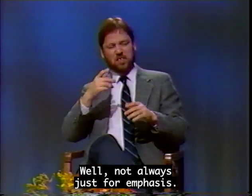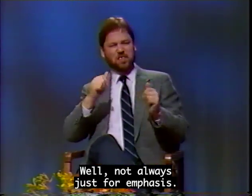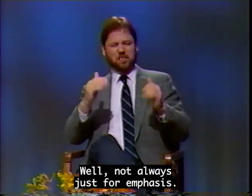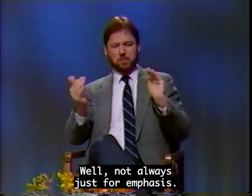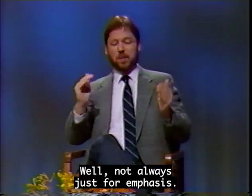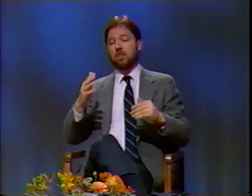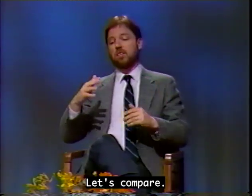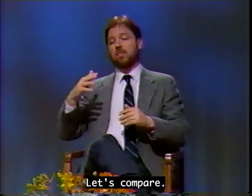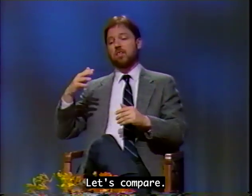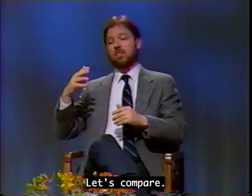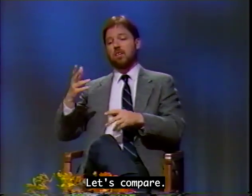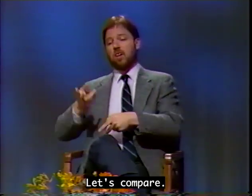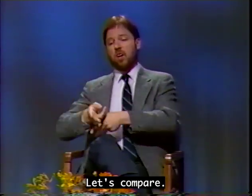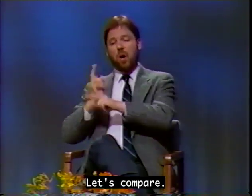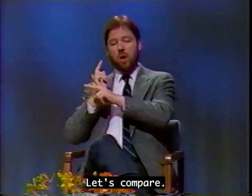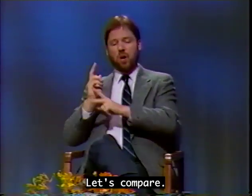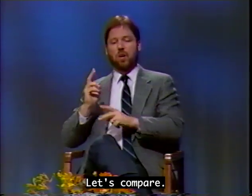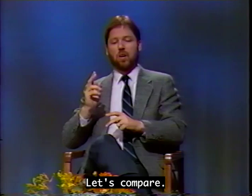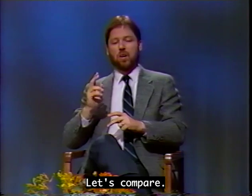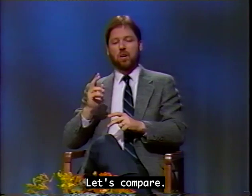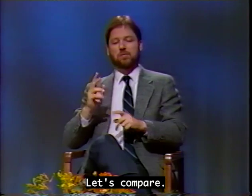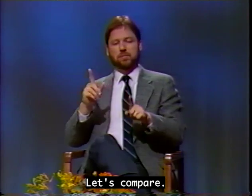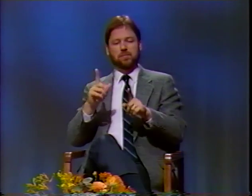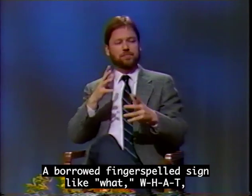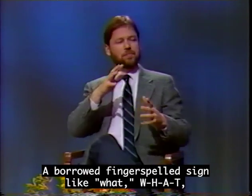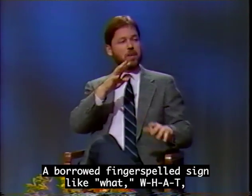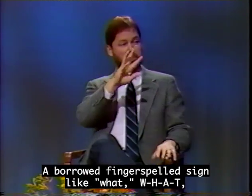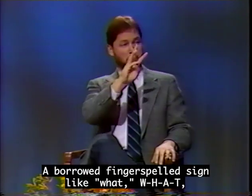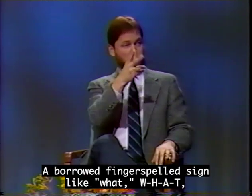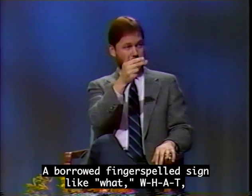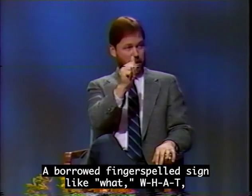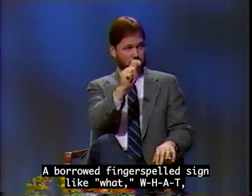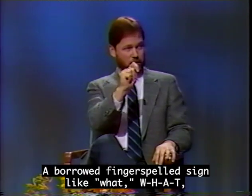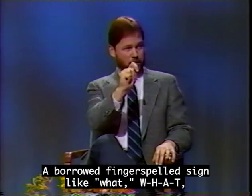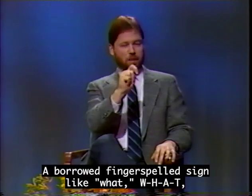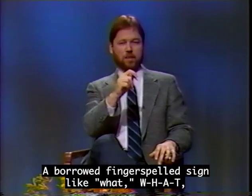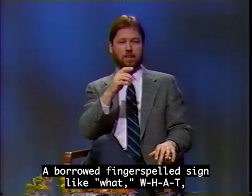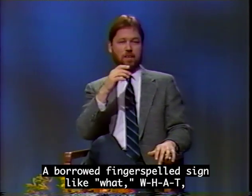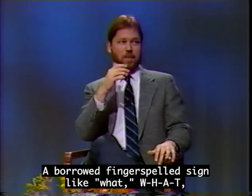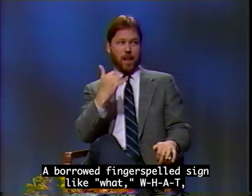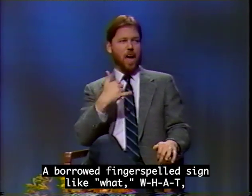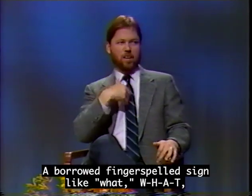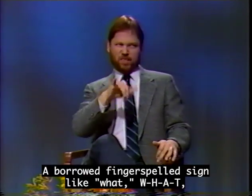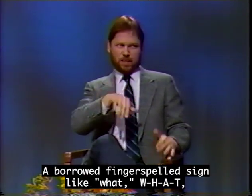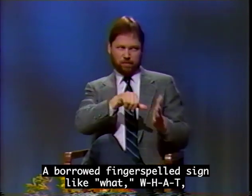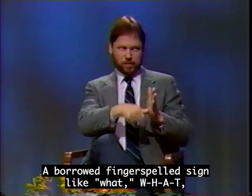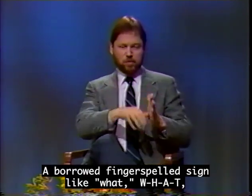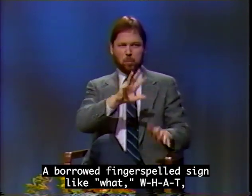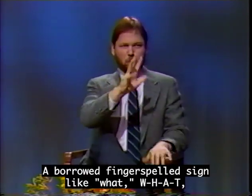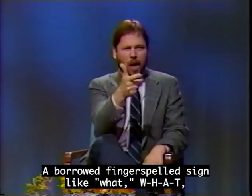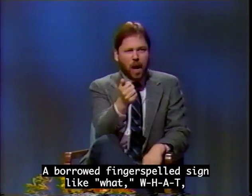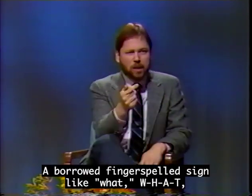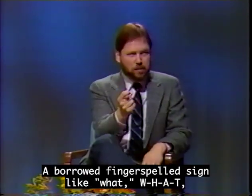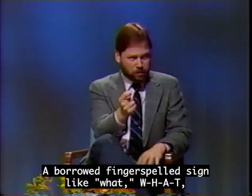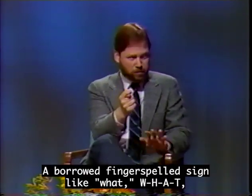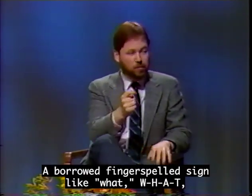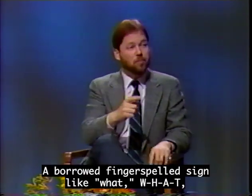for emphasis. Let's compare. A borrowed fingerspelled sign, like what, W-H-A-T.